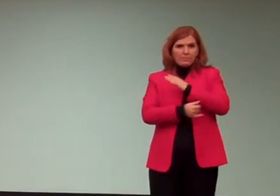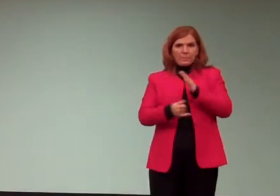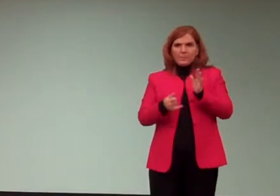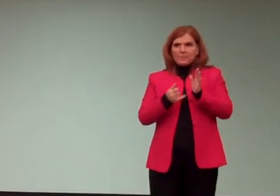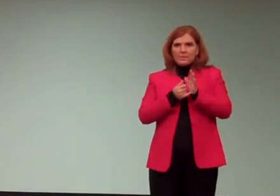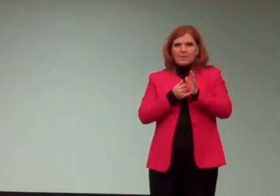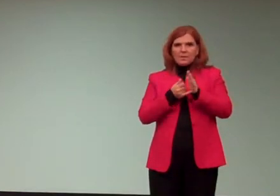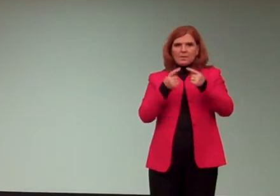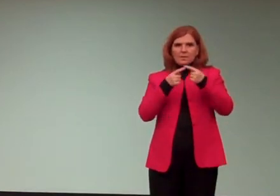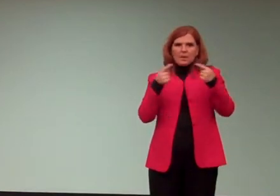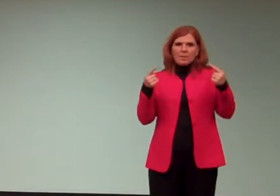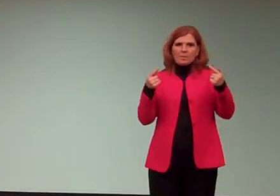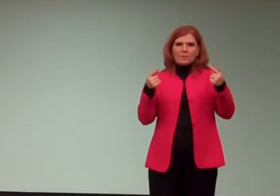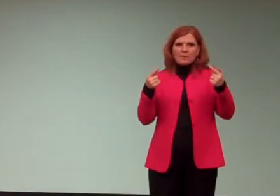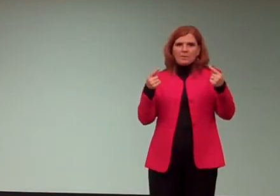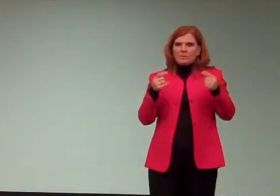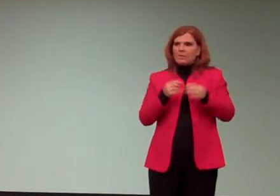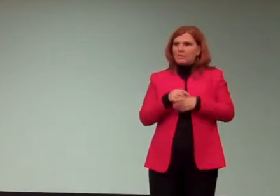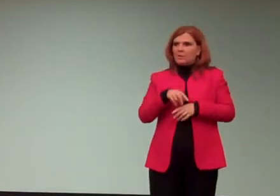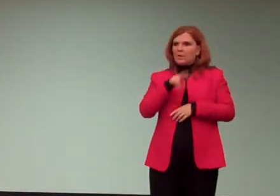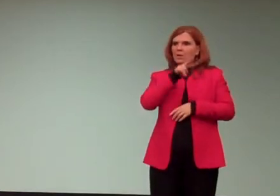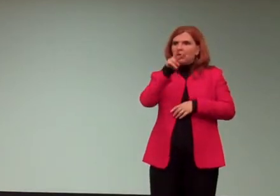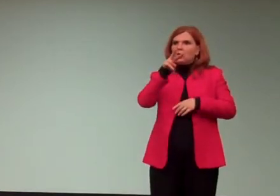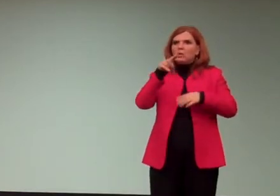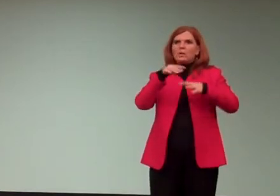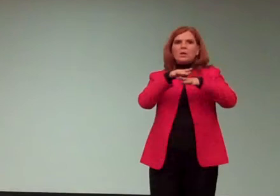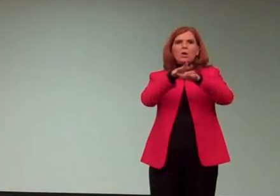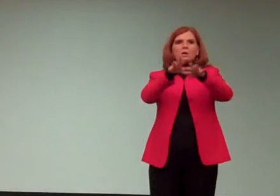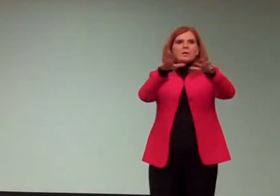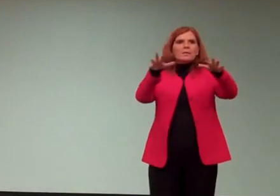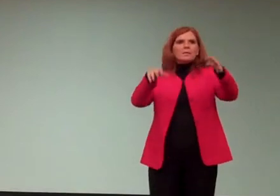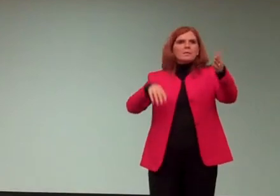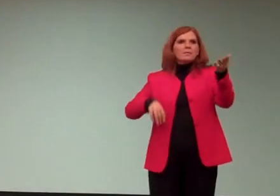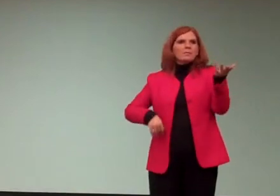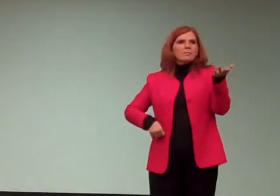it's the reverse. Look at our audience.